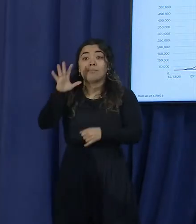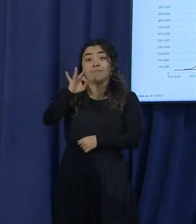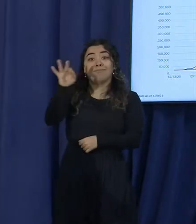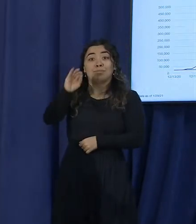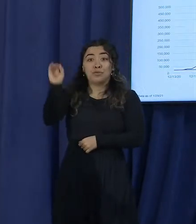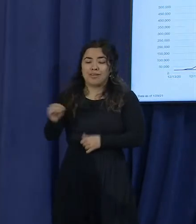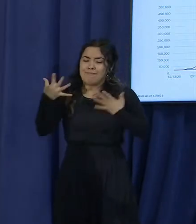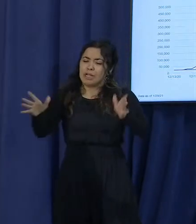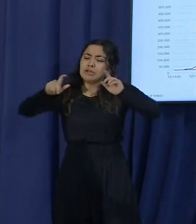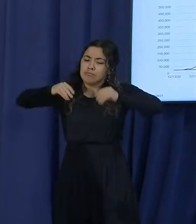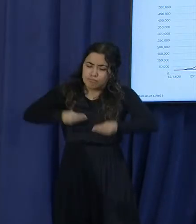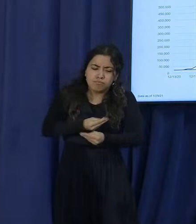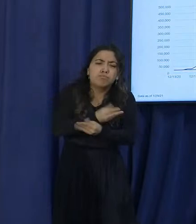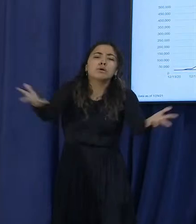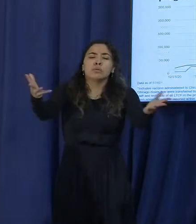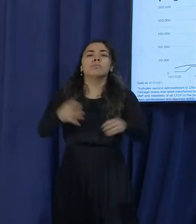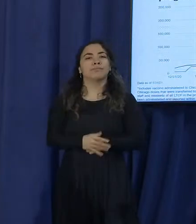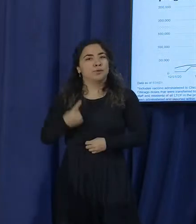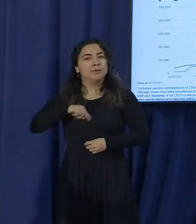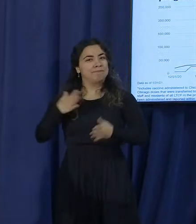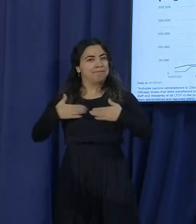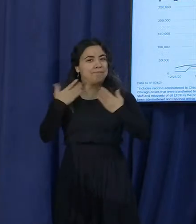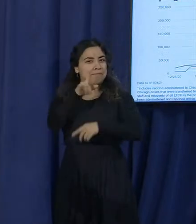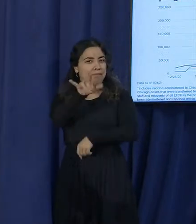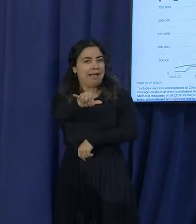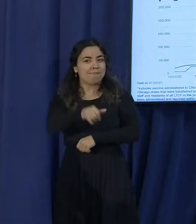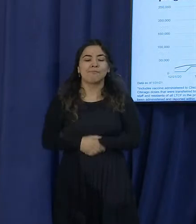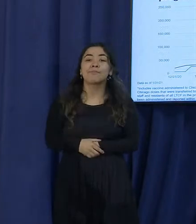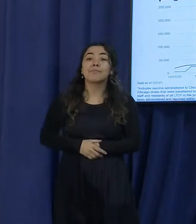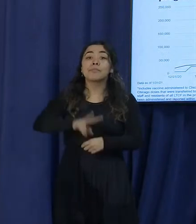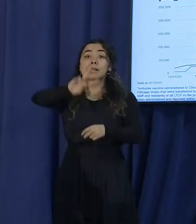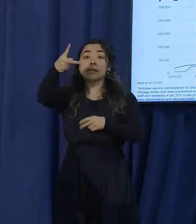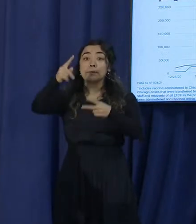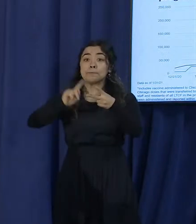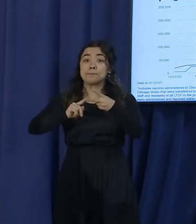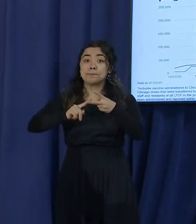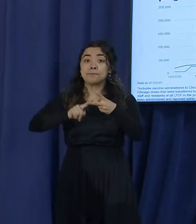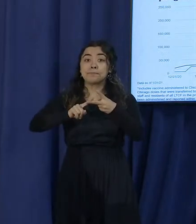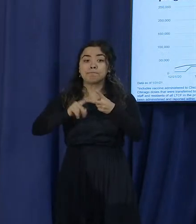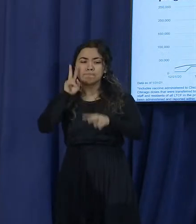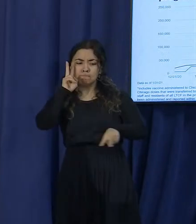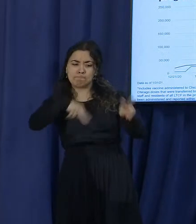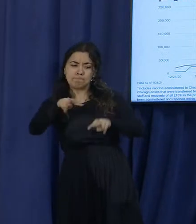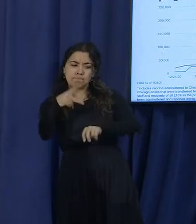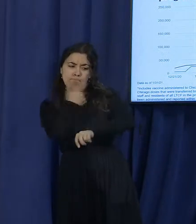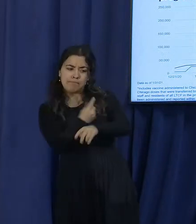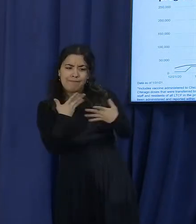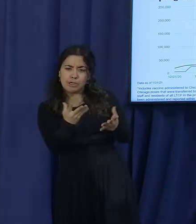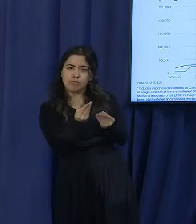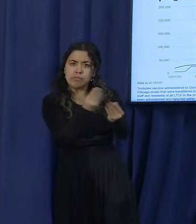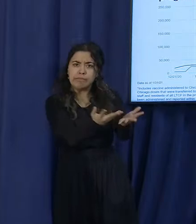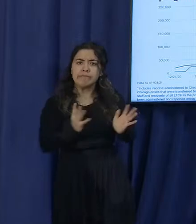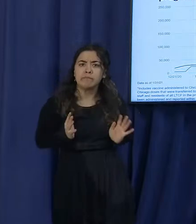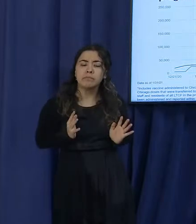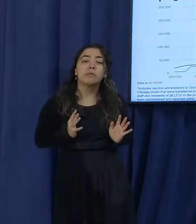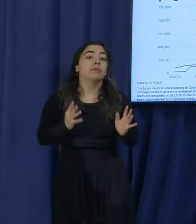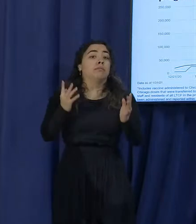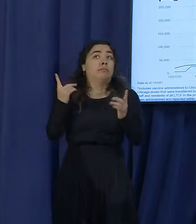doses pushed out. So we're very pleased about that. Secondly, where we look at vaccine that has been administered. At this